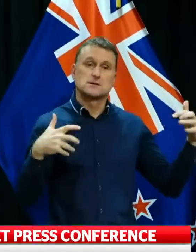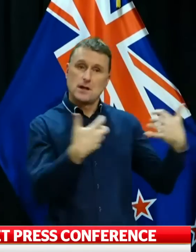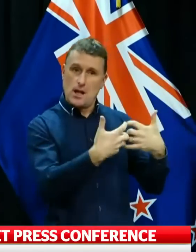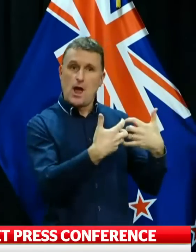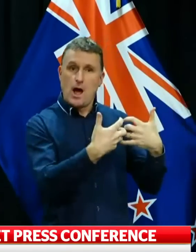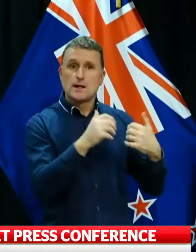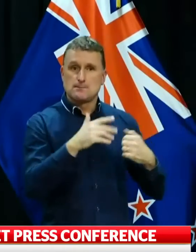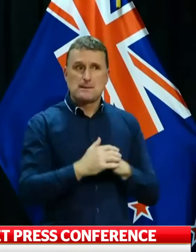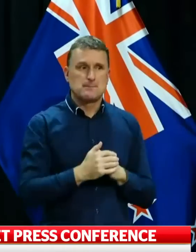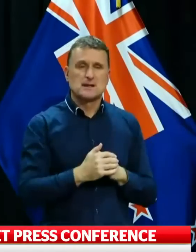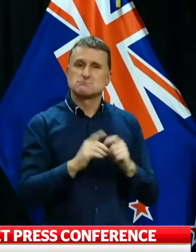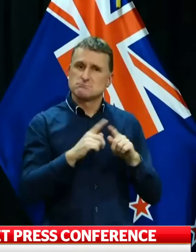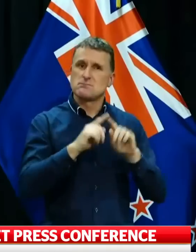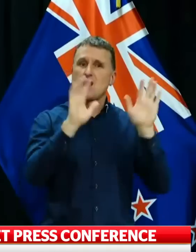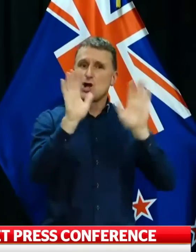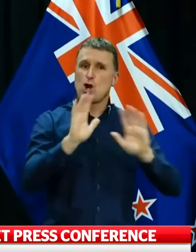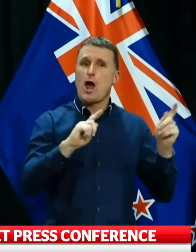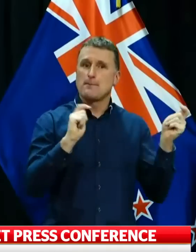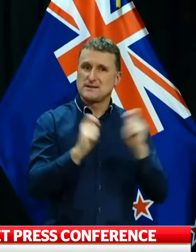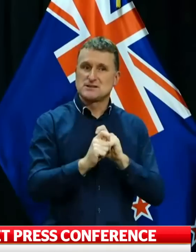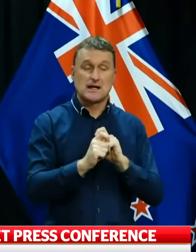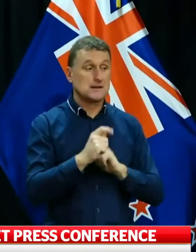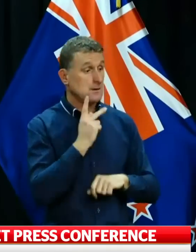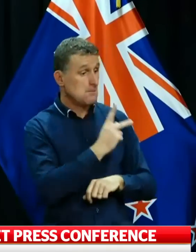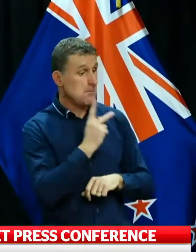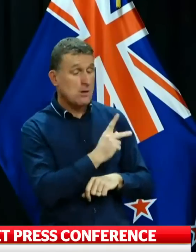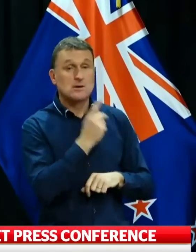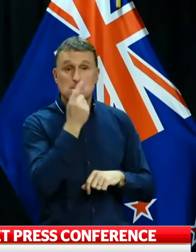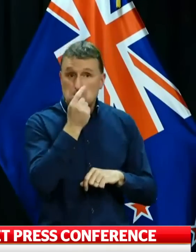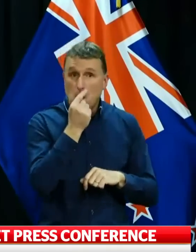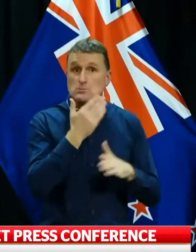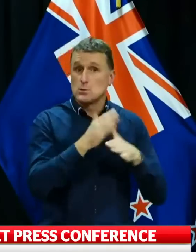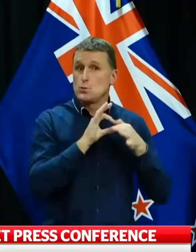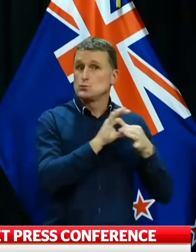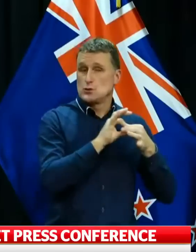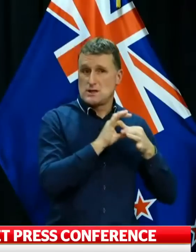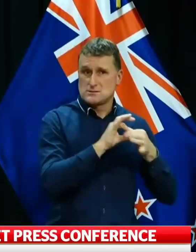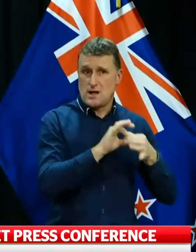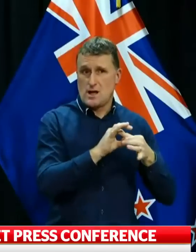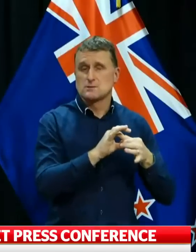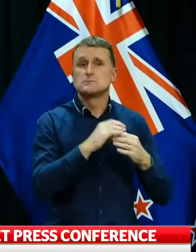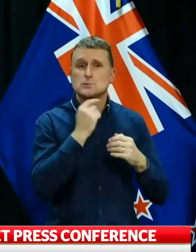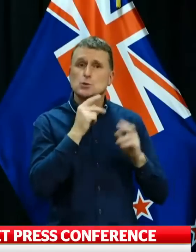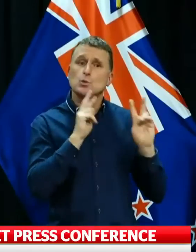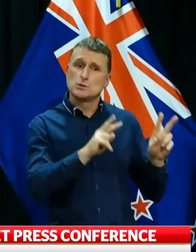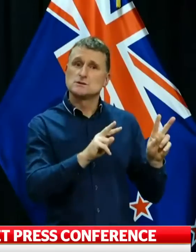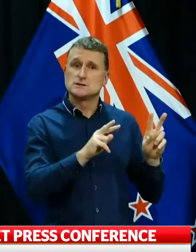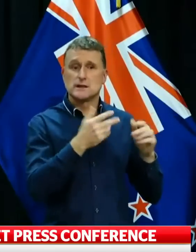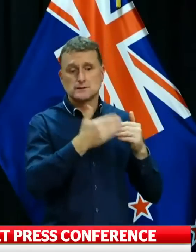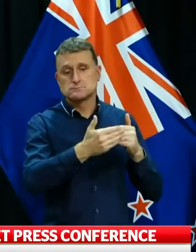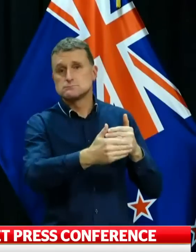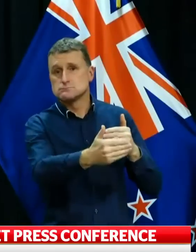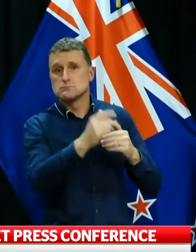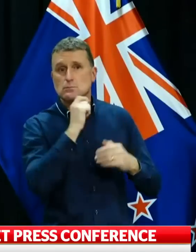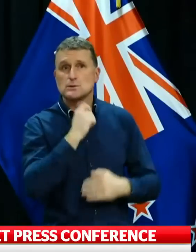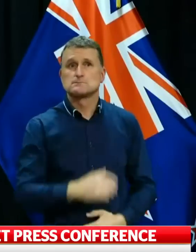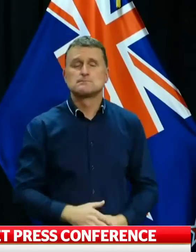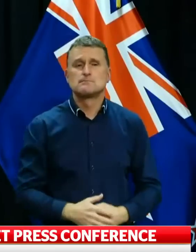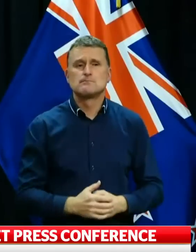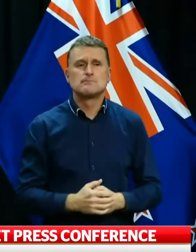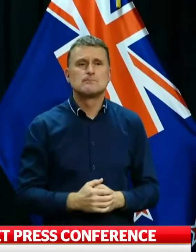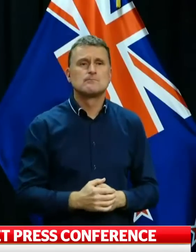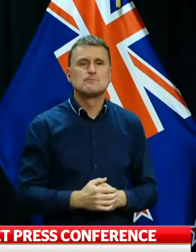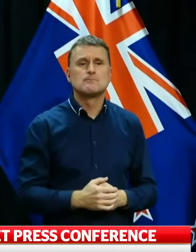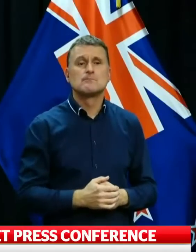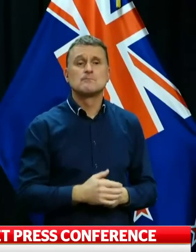them. That then presents opportunities perhaps to cooperate together. So yeah, you will see that emerge, I believe. You have a nice